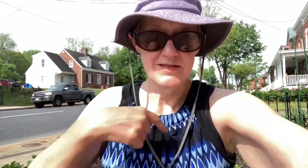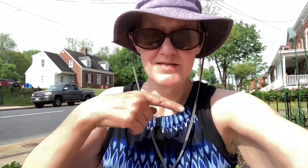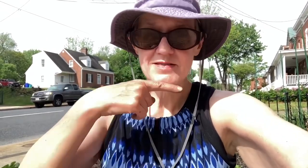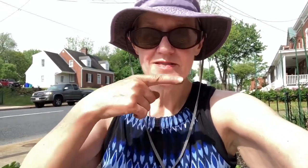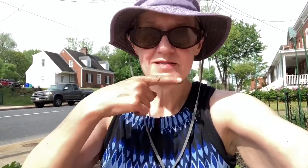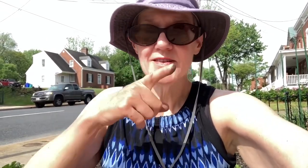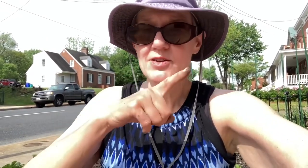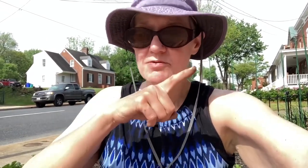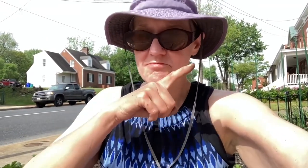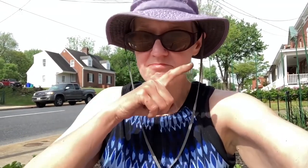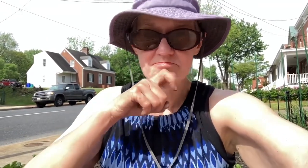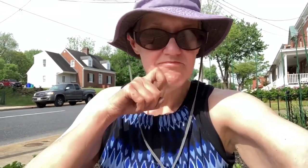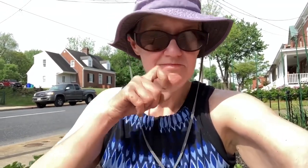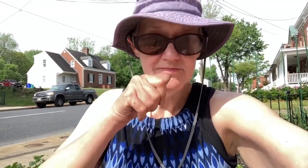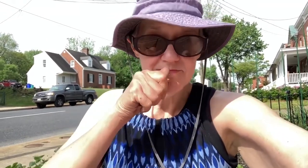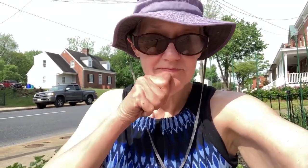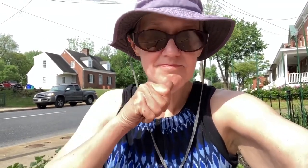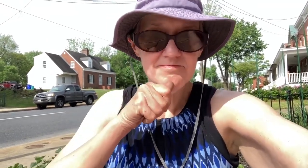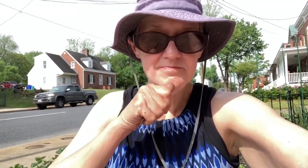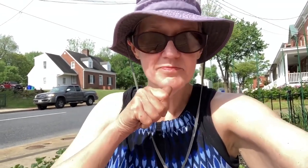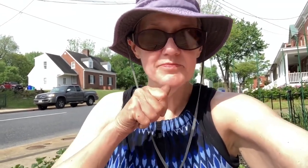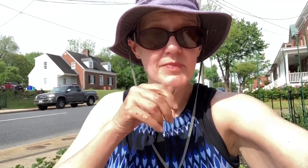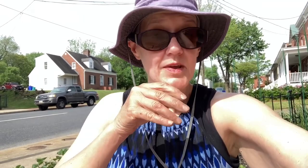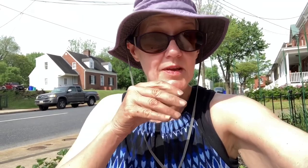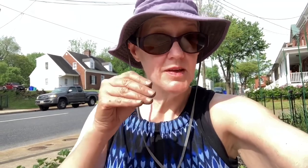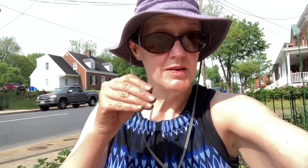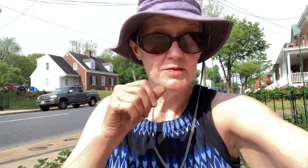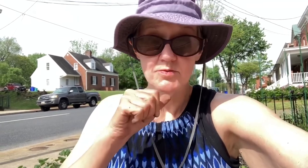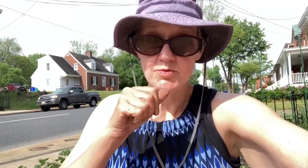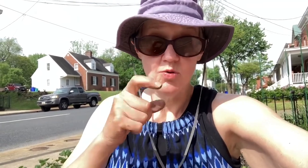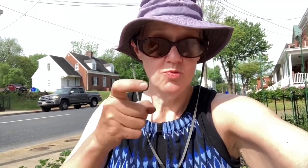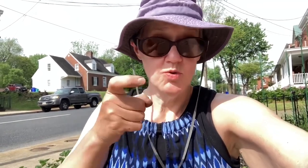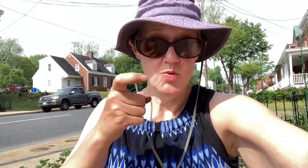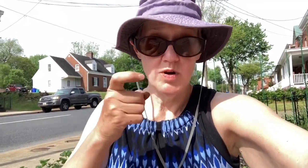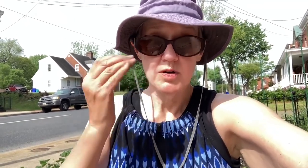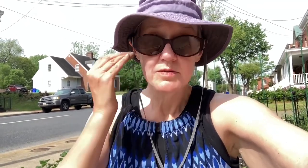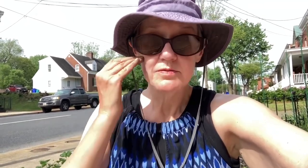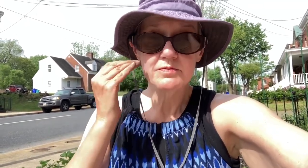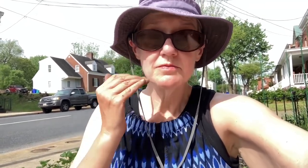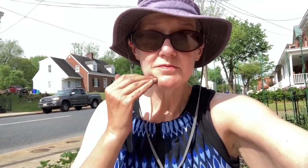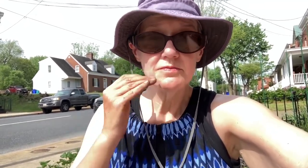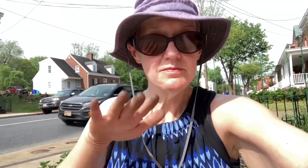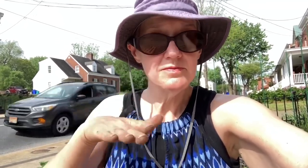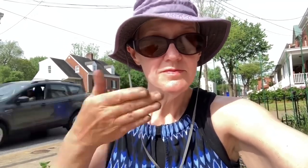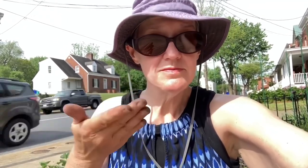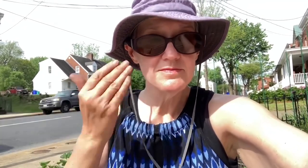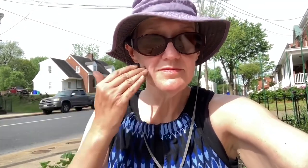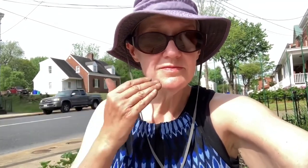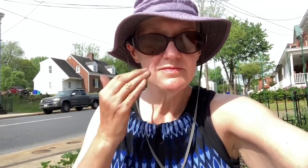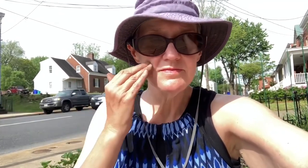They're easy to grow. Like I said, they're drought tolerant and they don't require